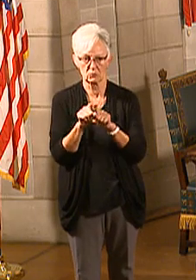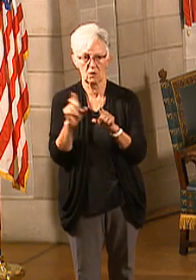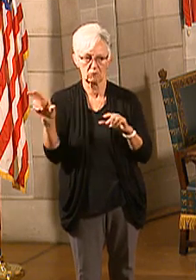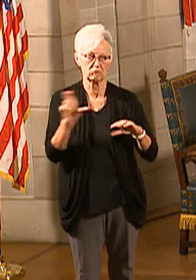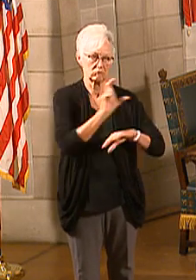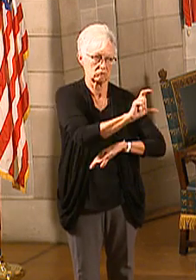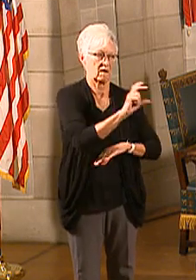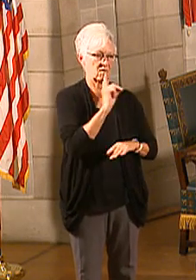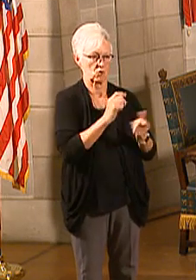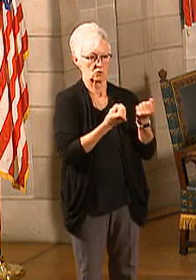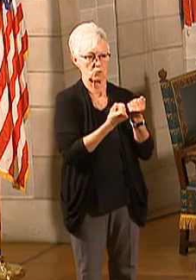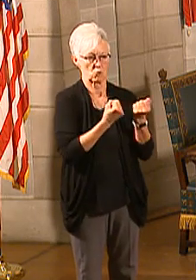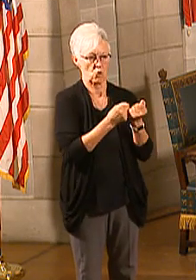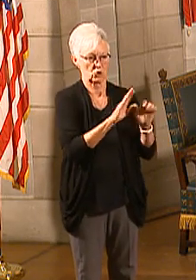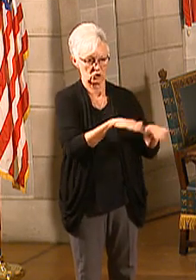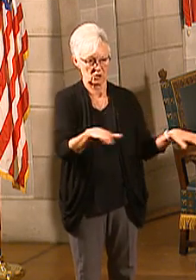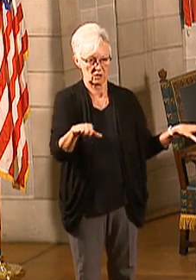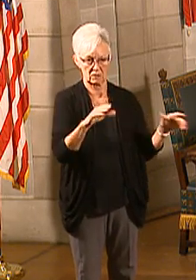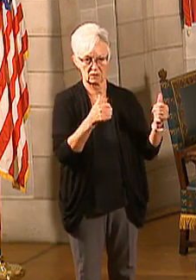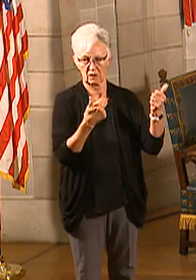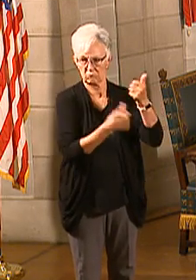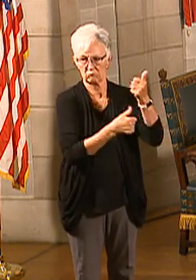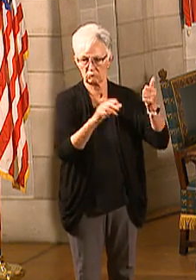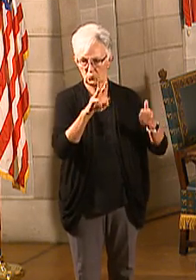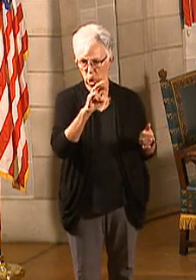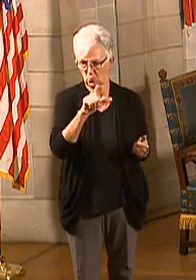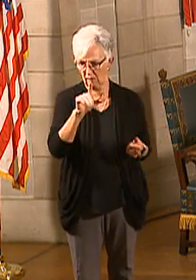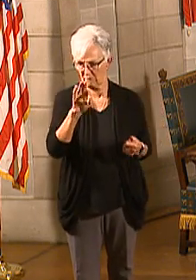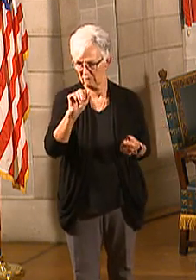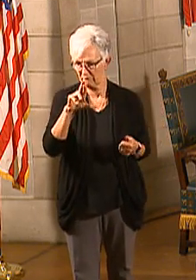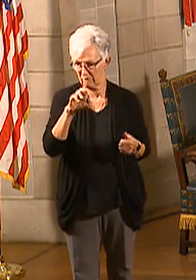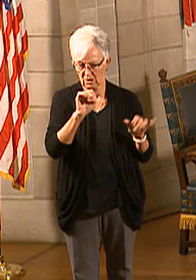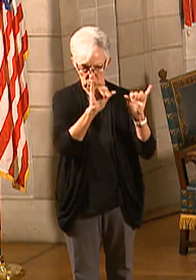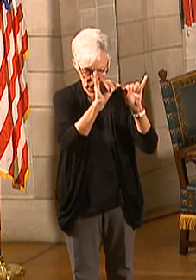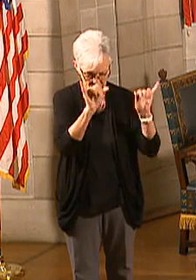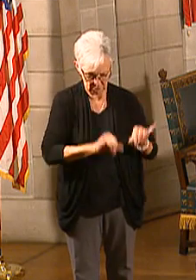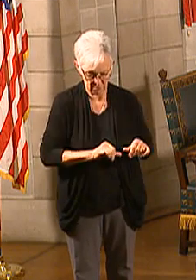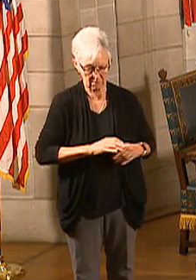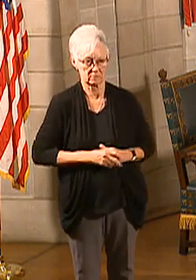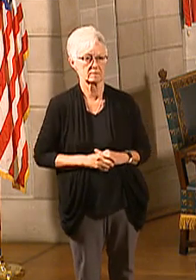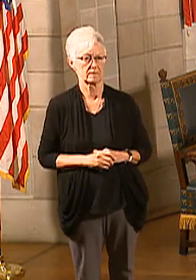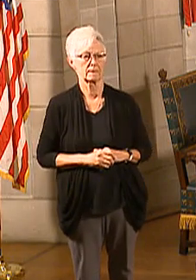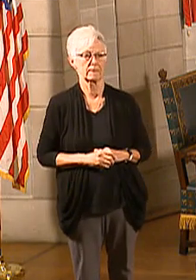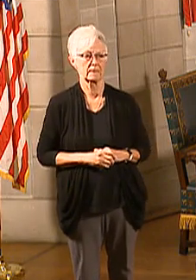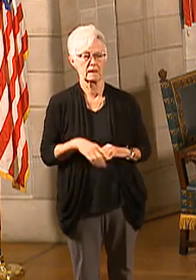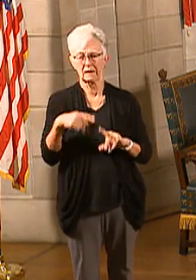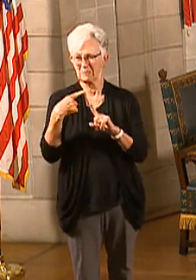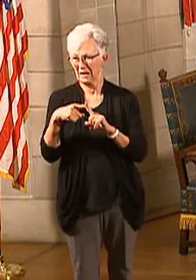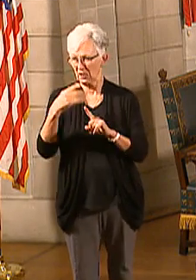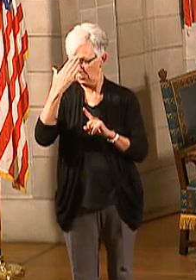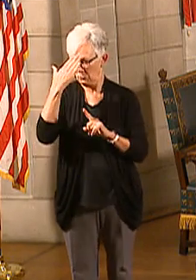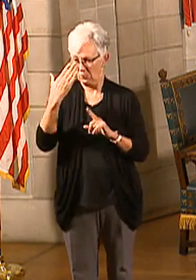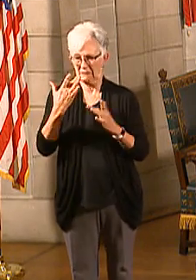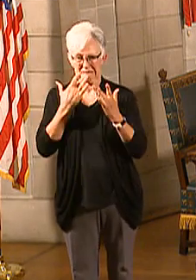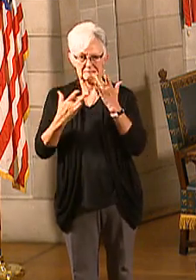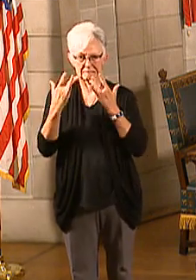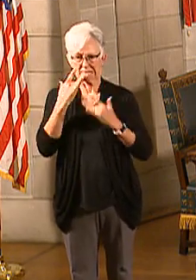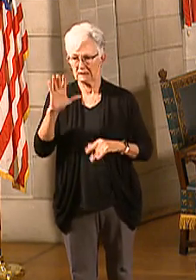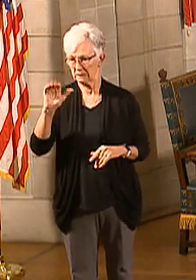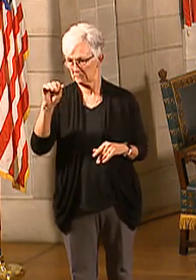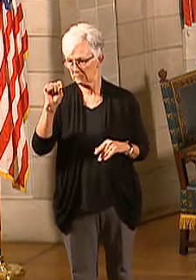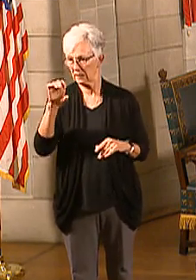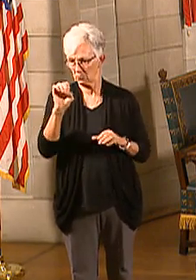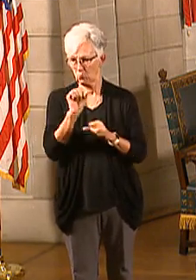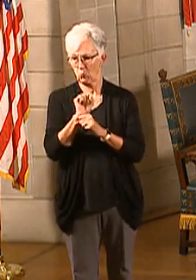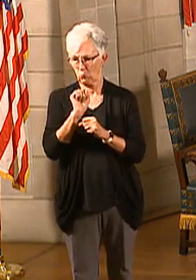system as well. We also know that we want to make sure that we have the appropriate number of caseworkers being able to help with that as well, so increase